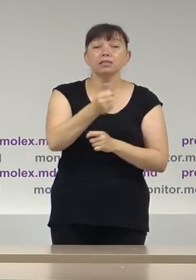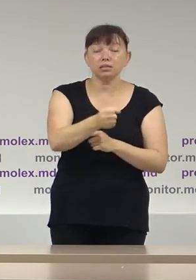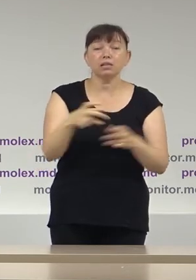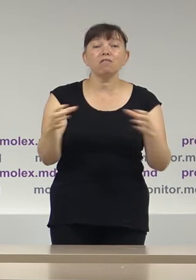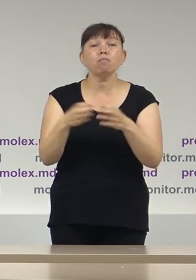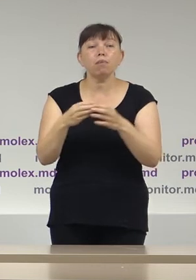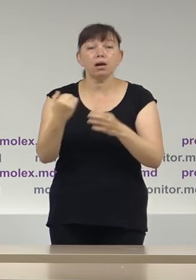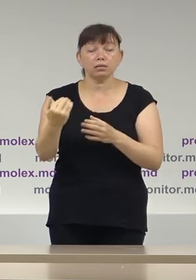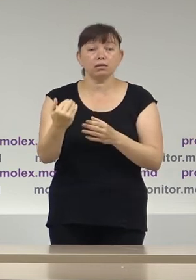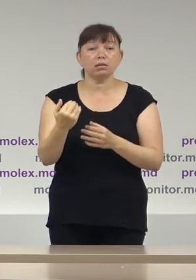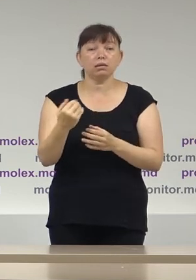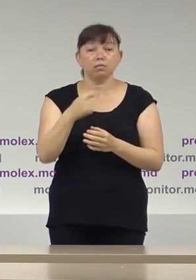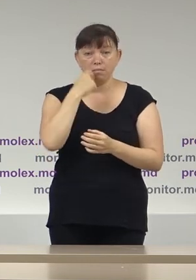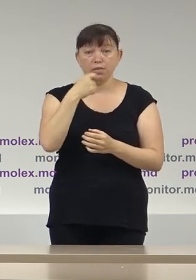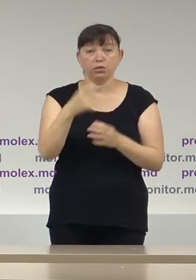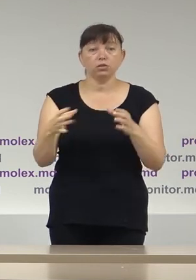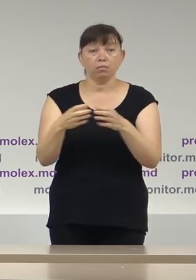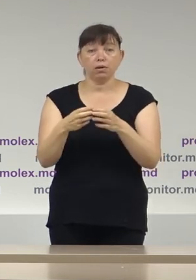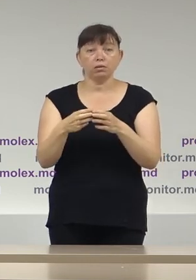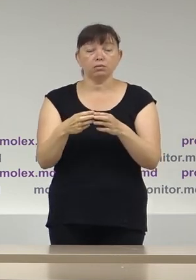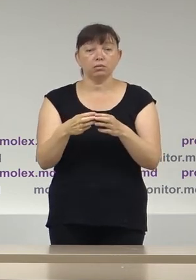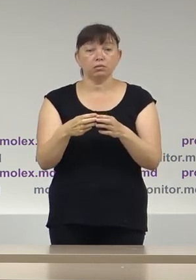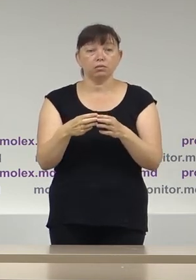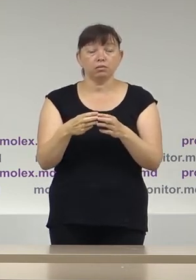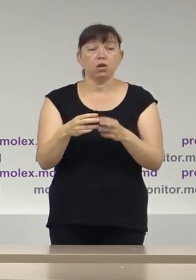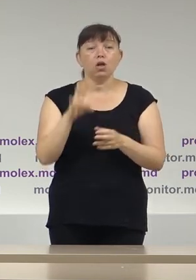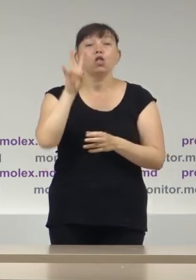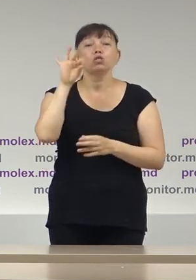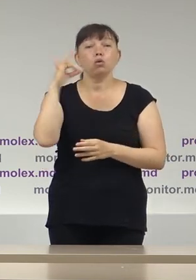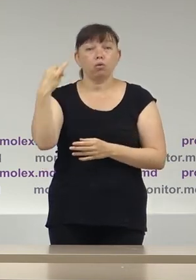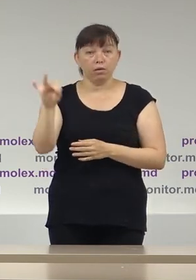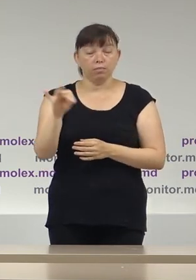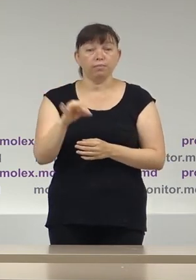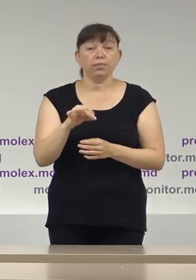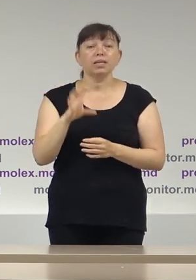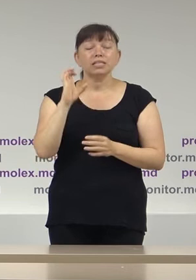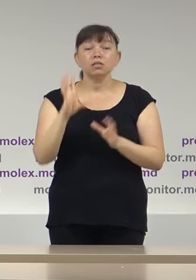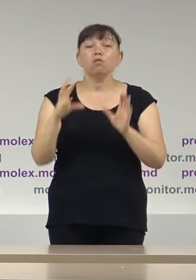the request to amend the list of candidates by